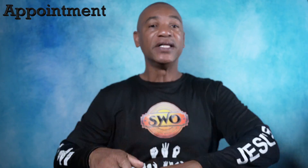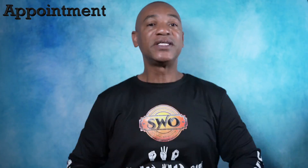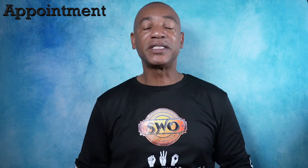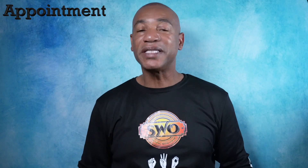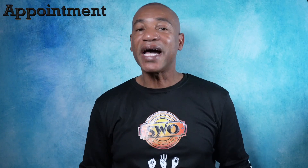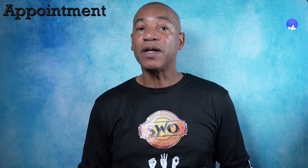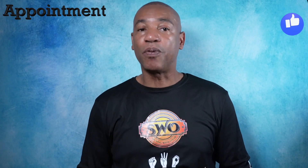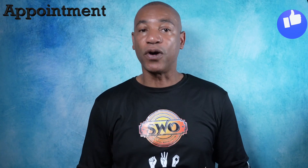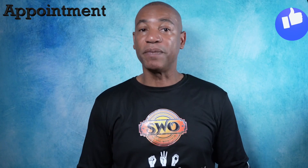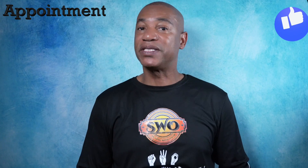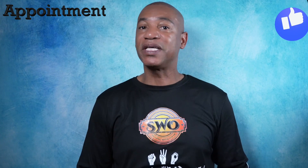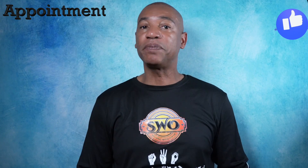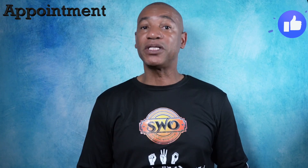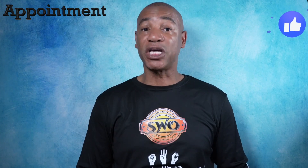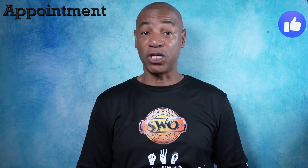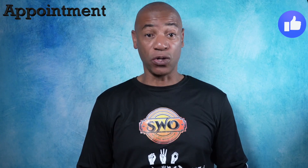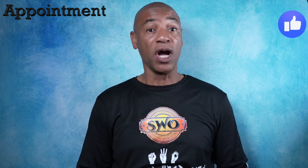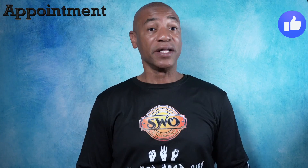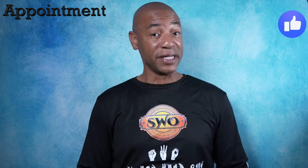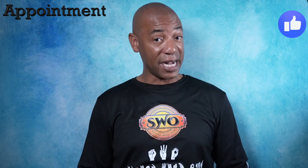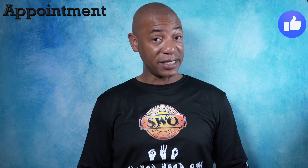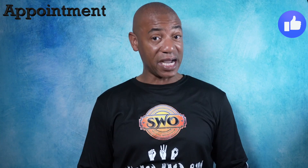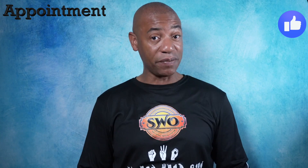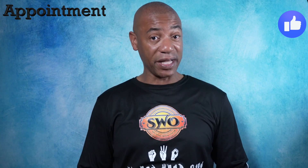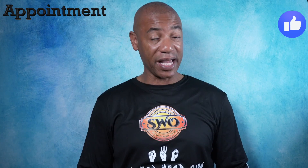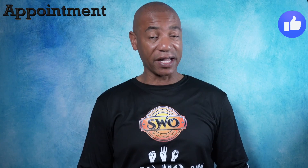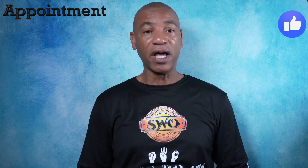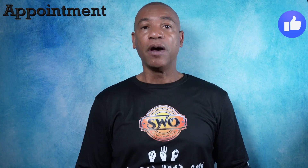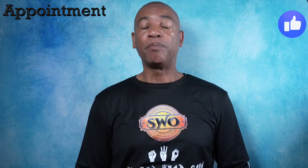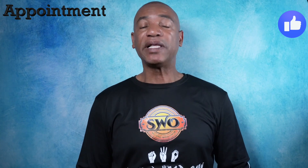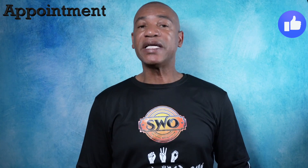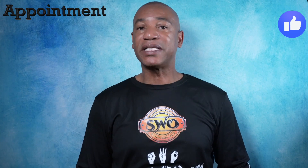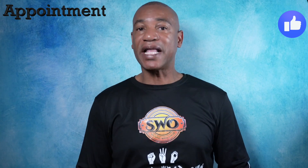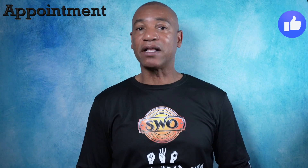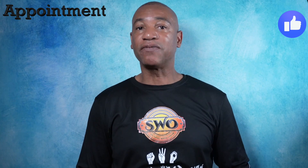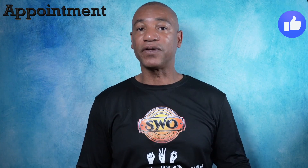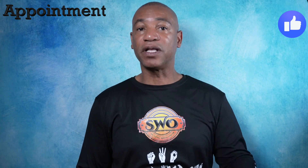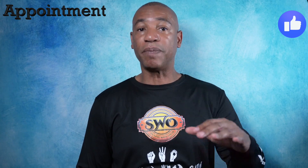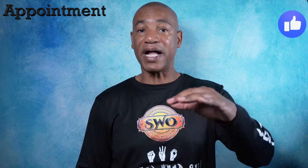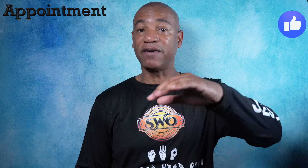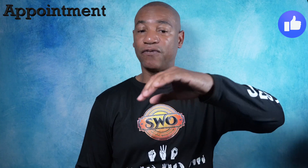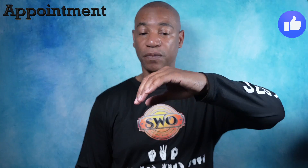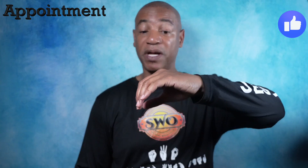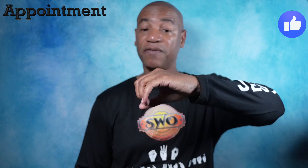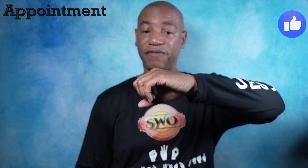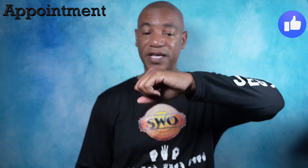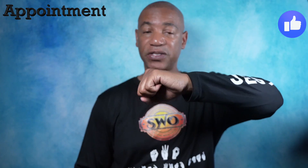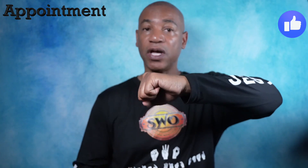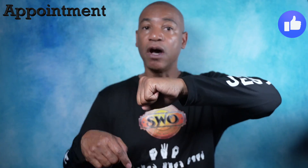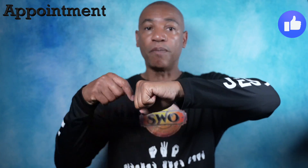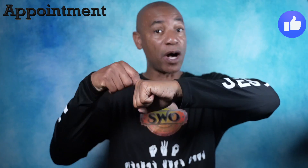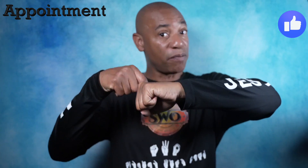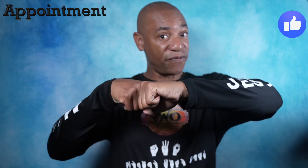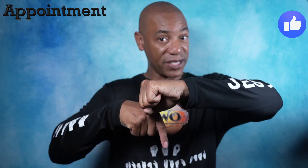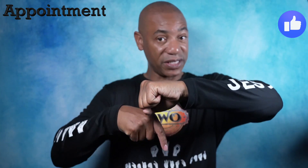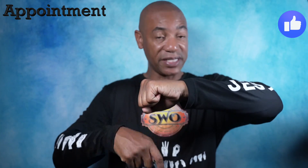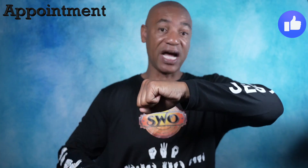To sign appointment, simply take your non-dominant hand, place that out in front of the body, forming a fist, palm facing